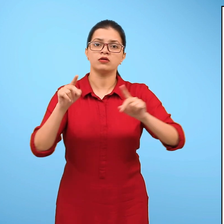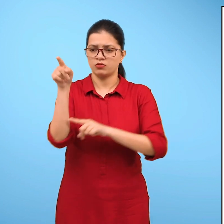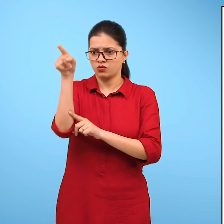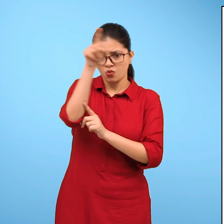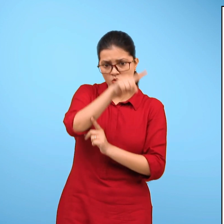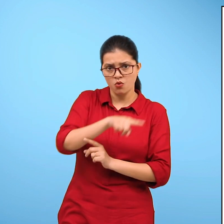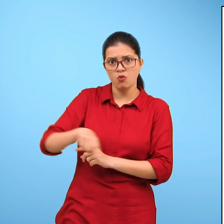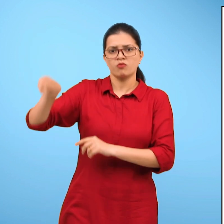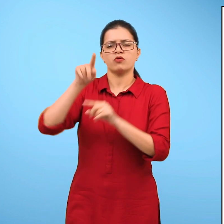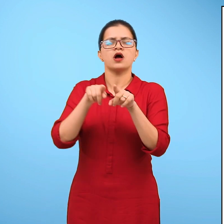rotates completely,